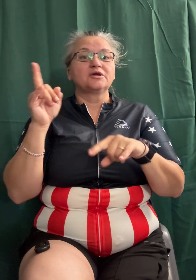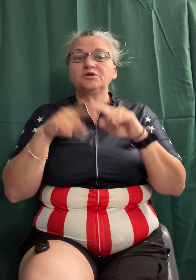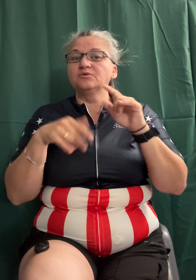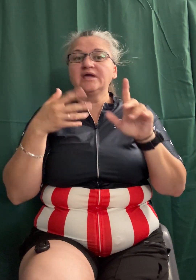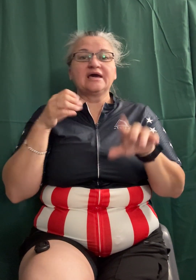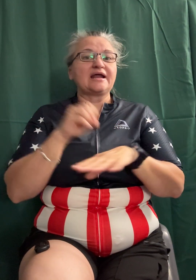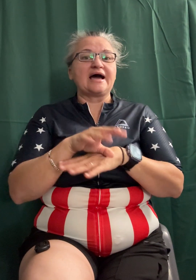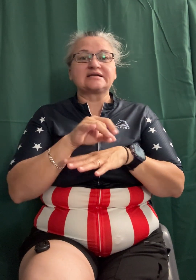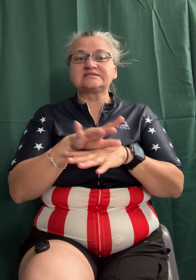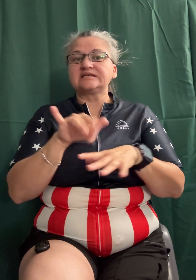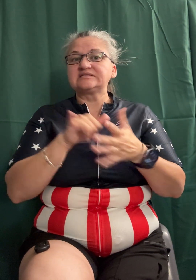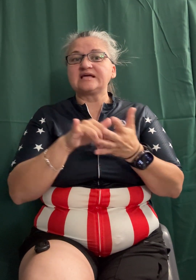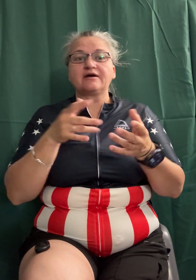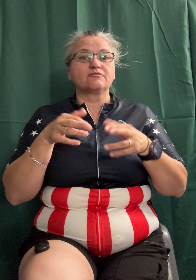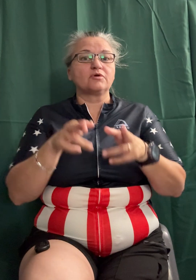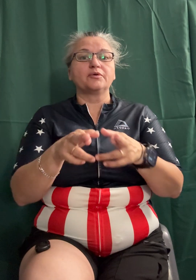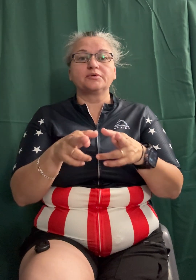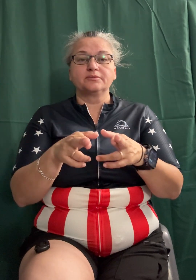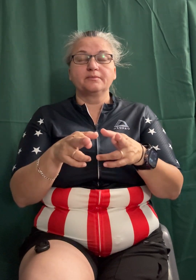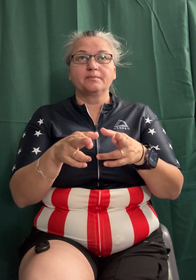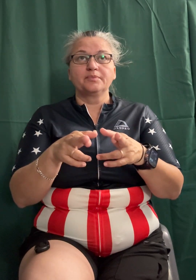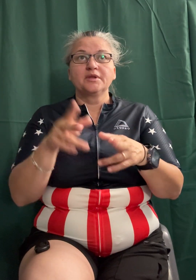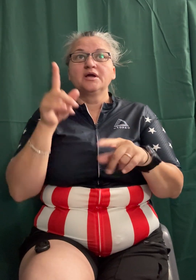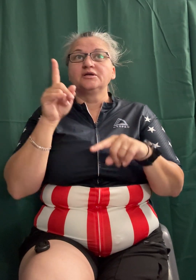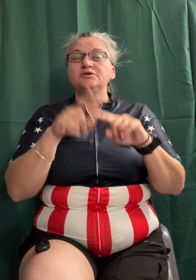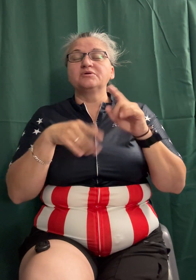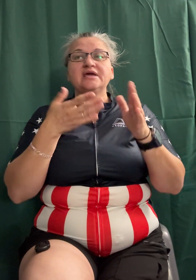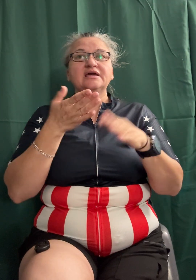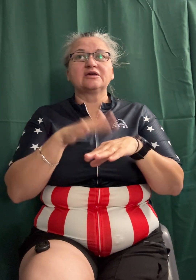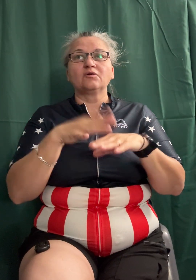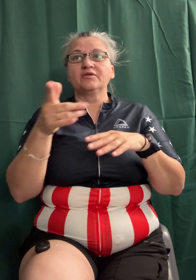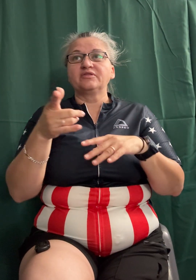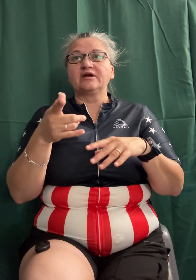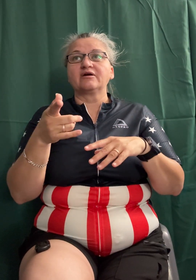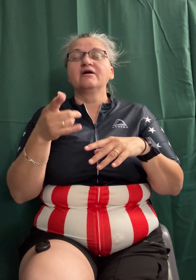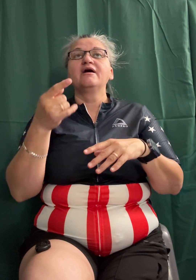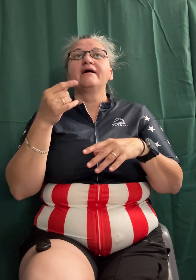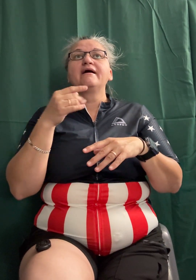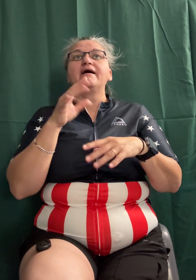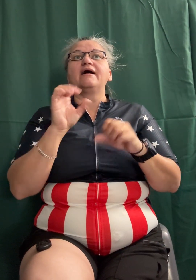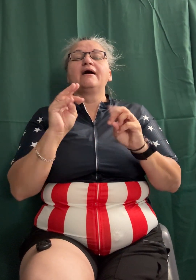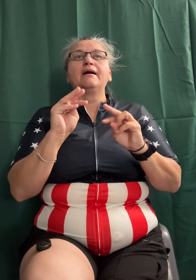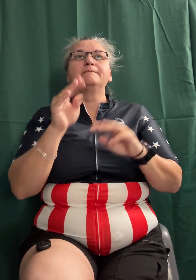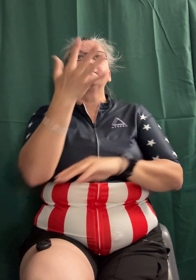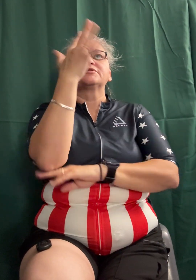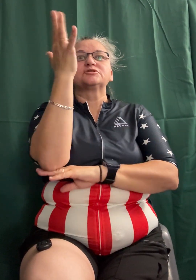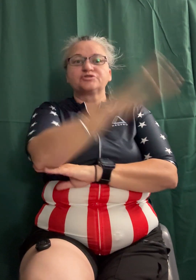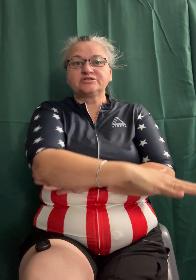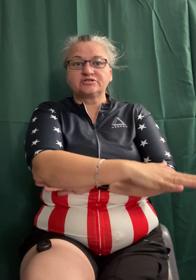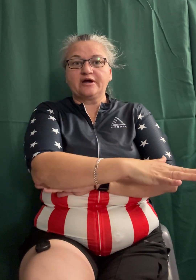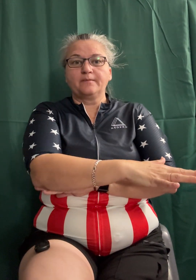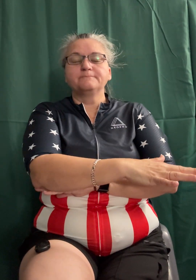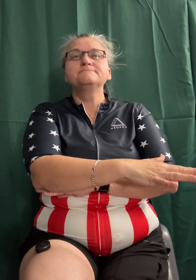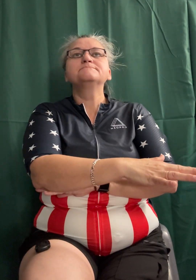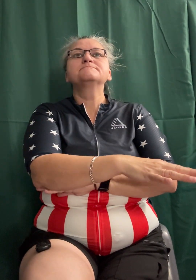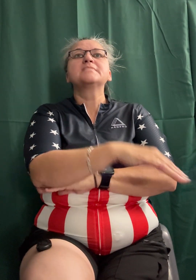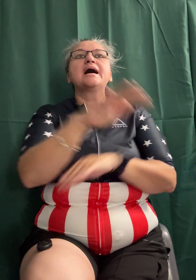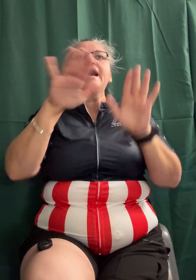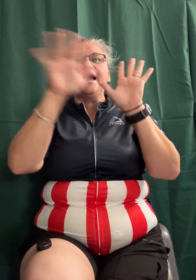you can't access that road. You can't get on there. The trees are down.